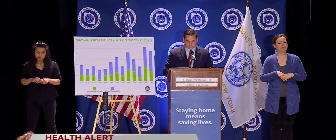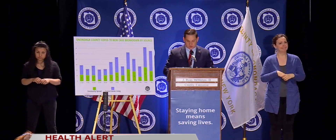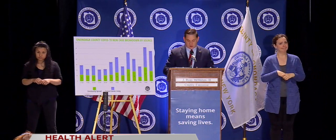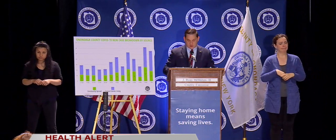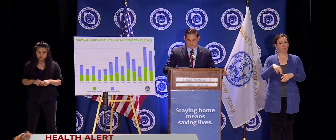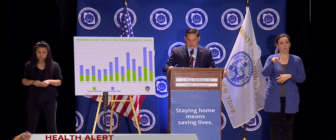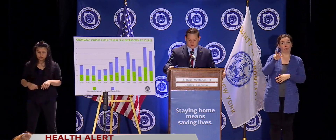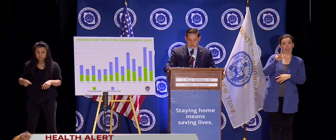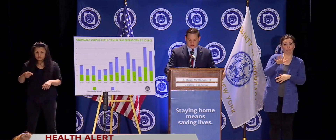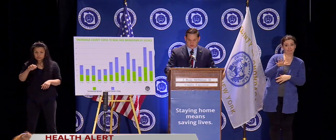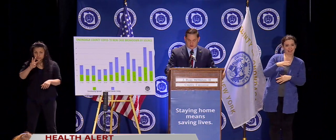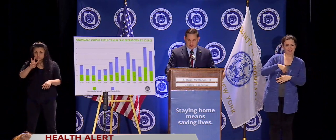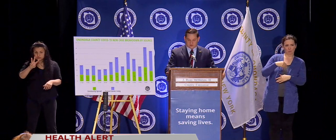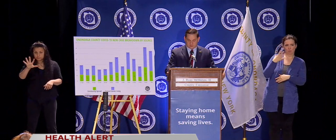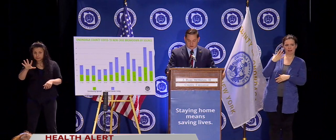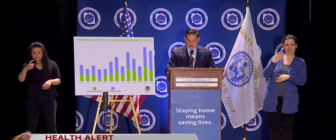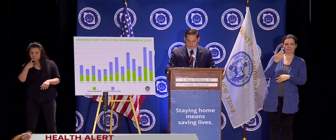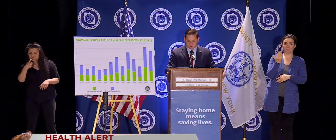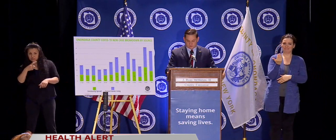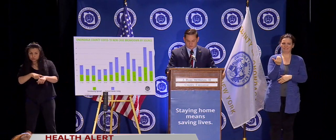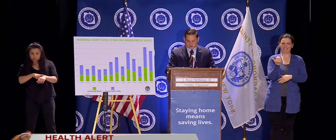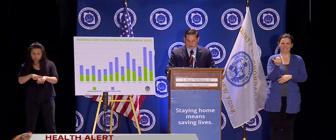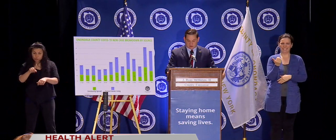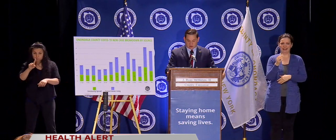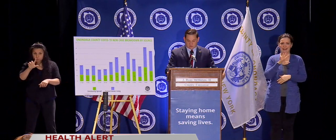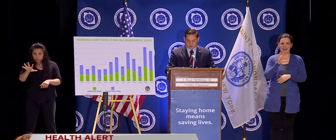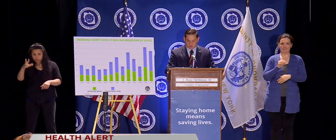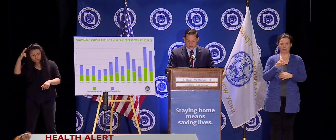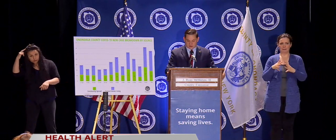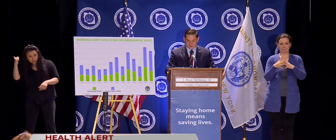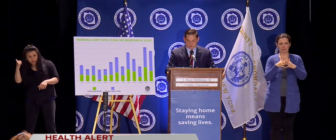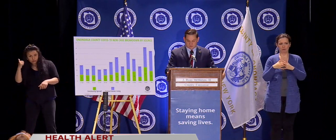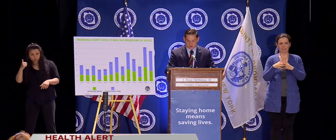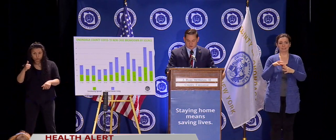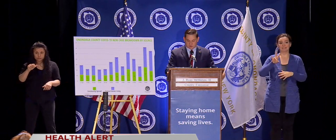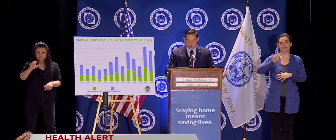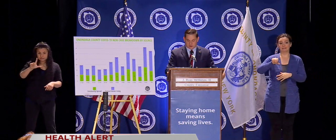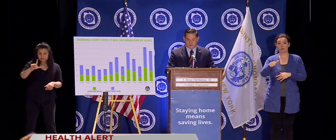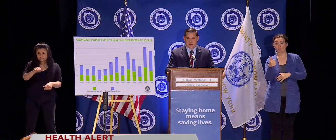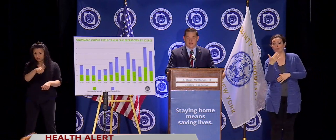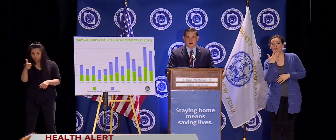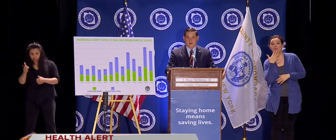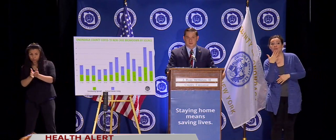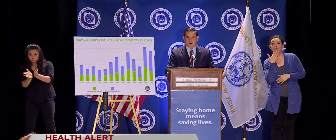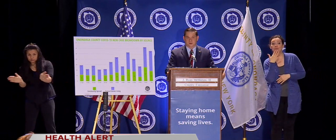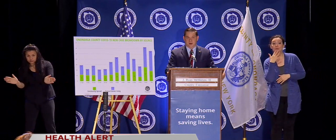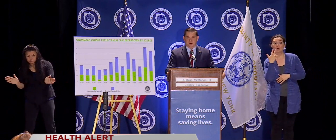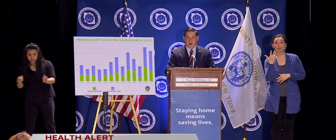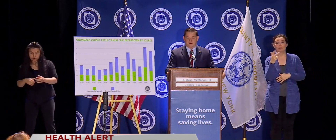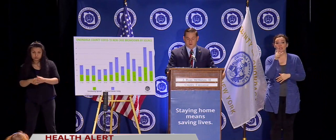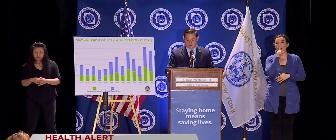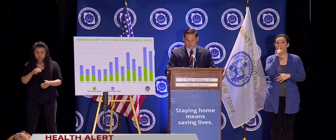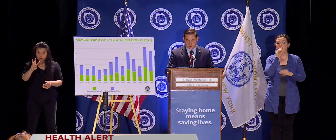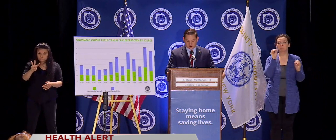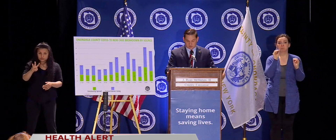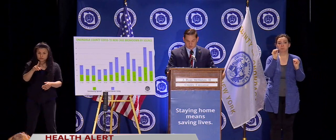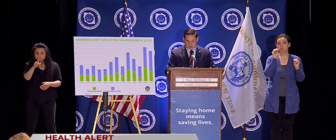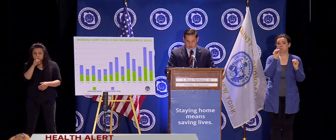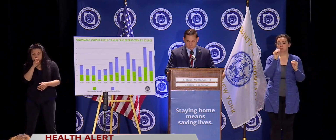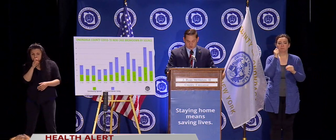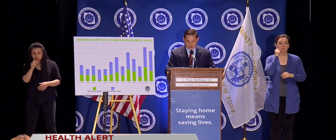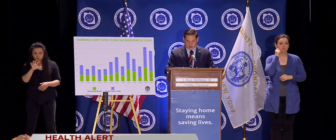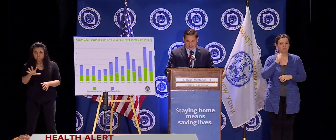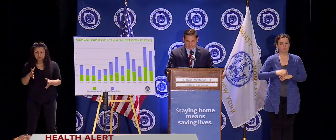Caucasian, 15 are African American, 7 are of another race, and 3 have not shared their demographic